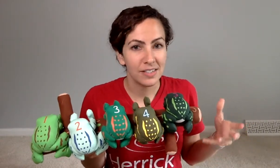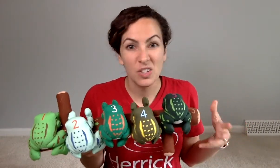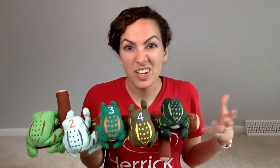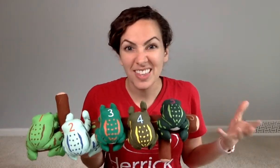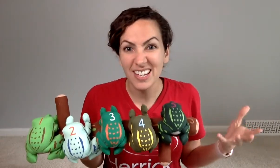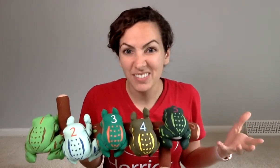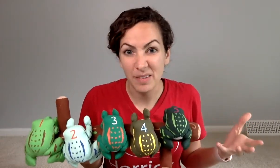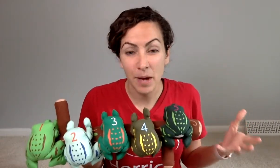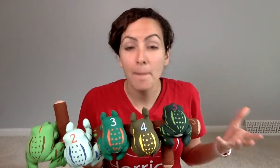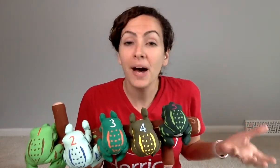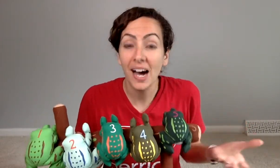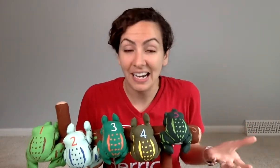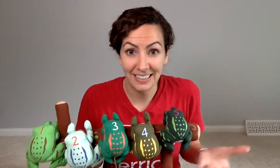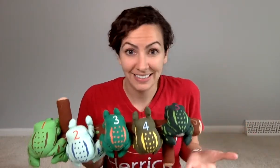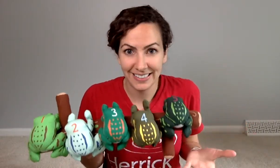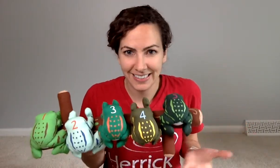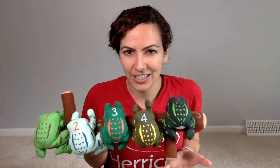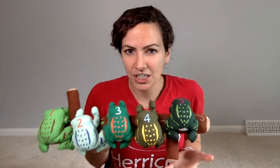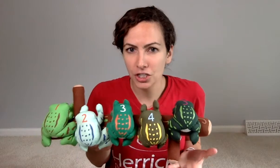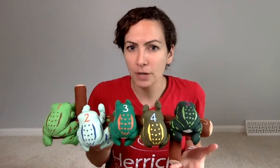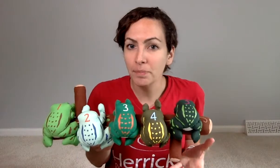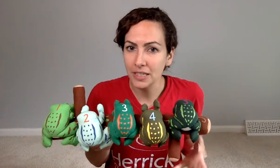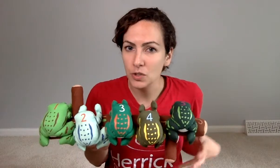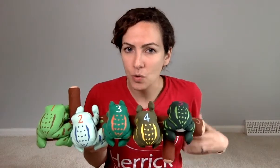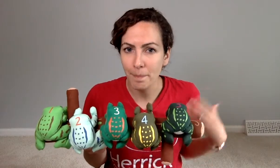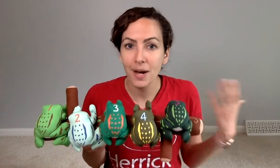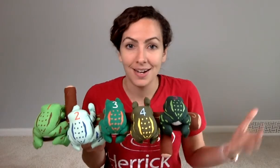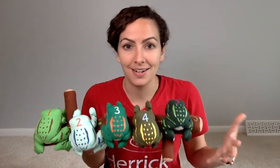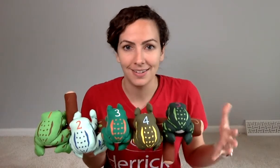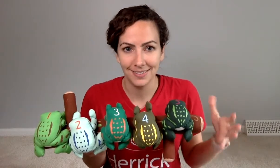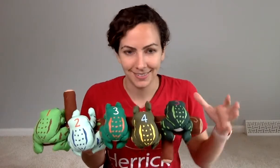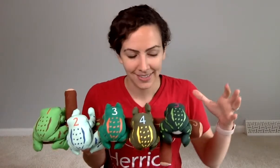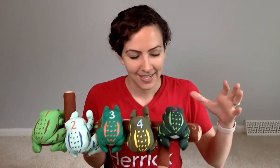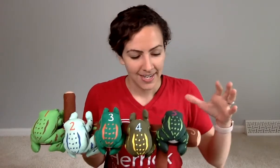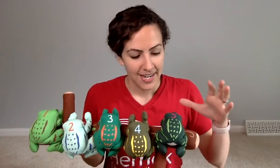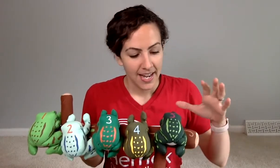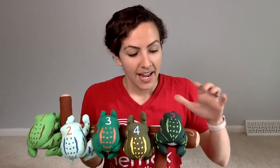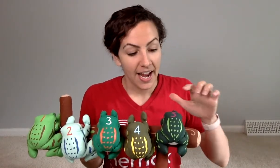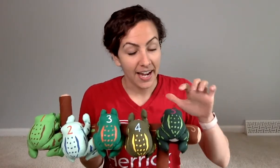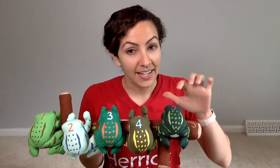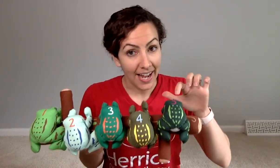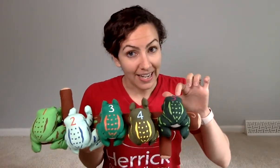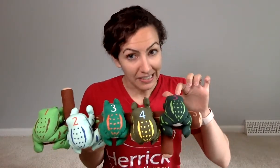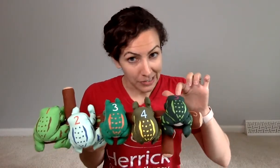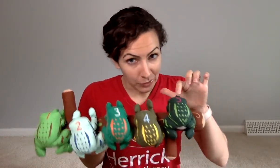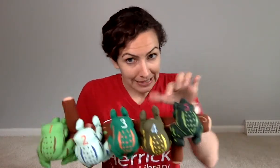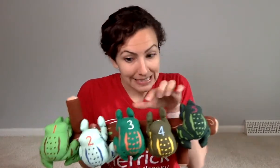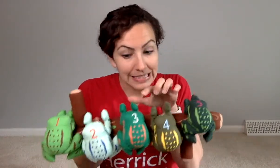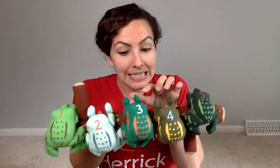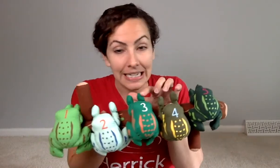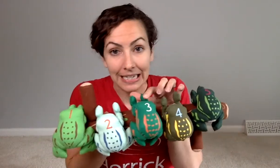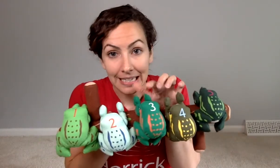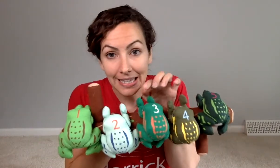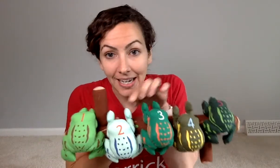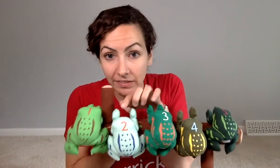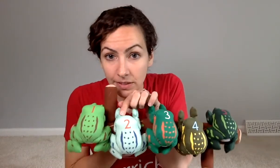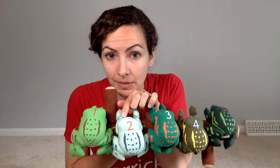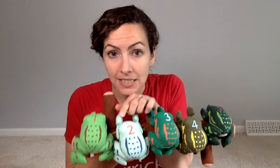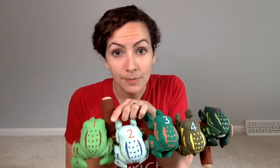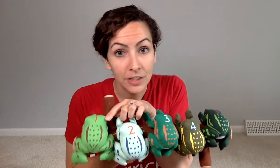can think of a pond. They're going to jump into a pond. And as you can see, they have something special